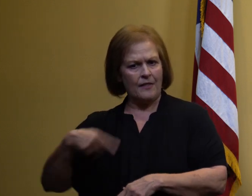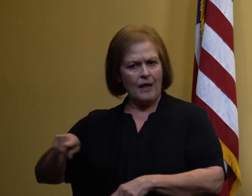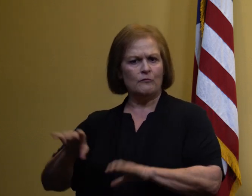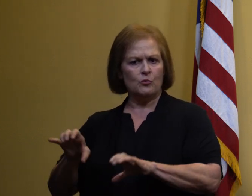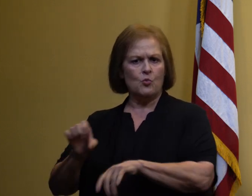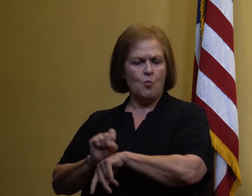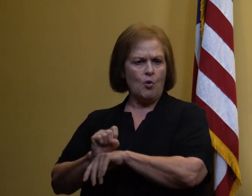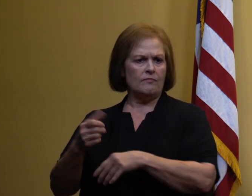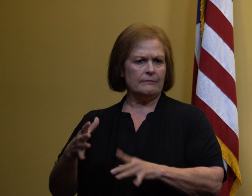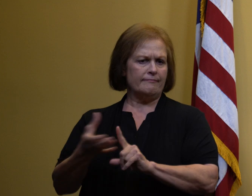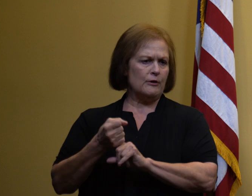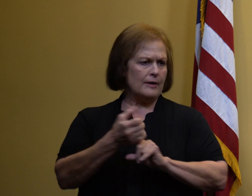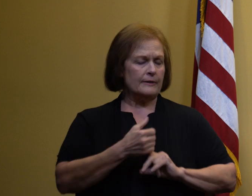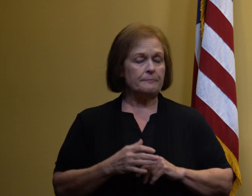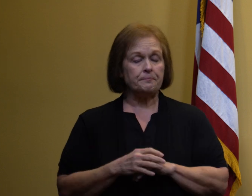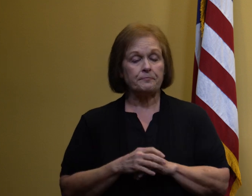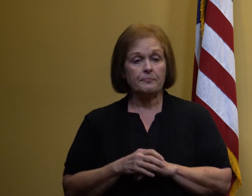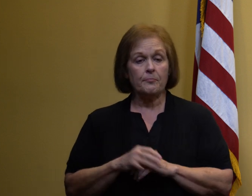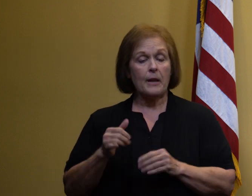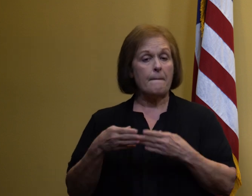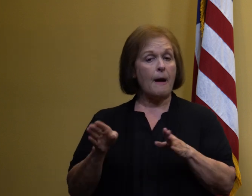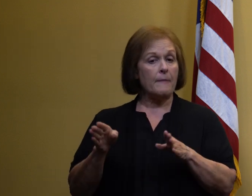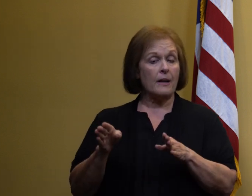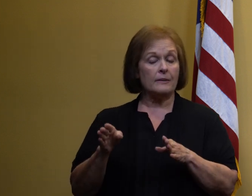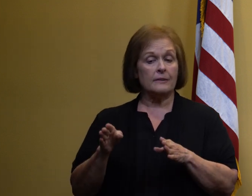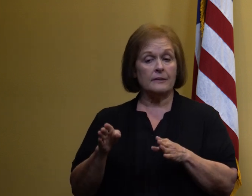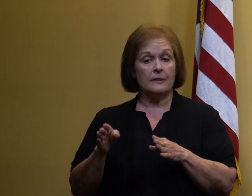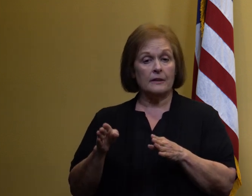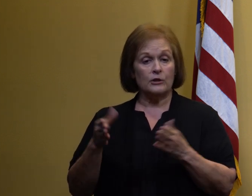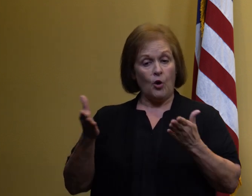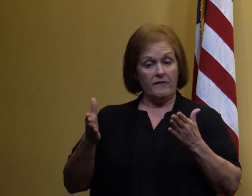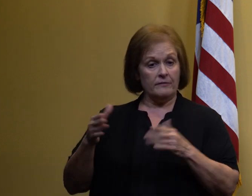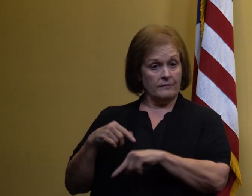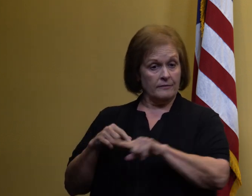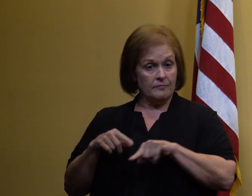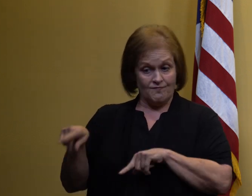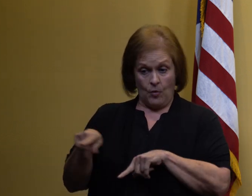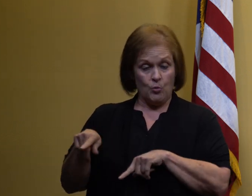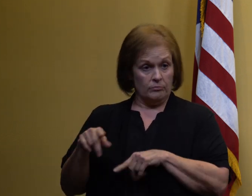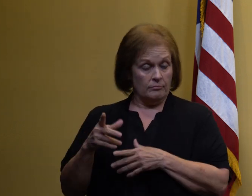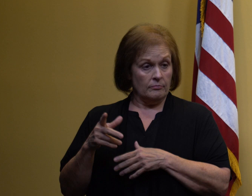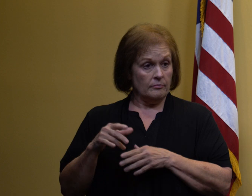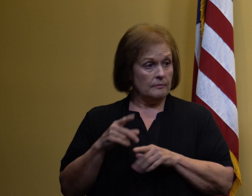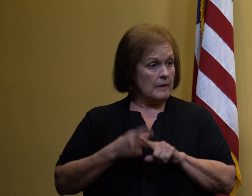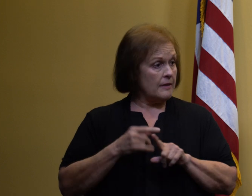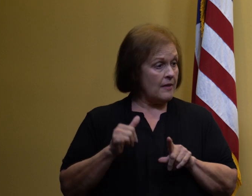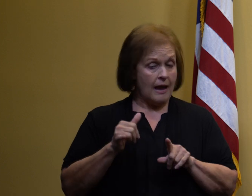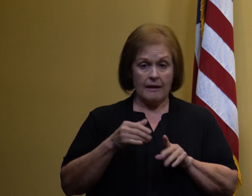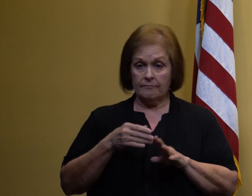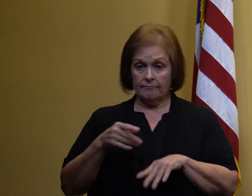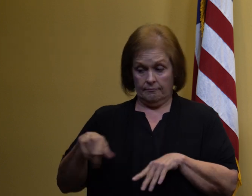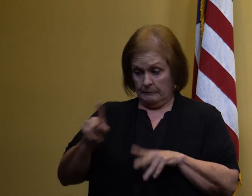again, they're dedicated public servants, but more importantly, they are our neighbors, they are